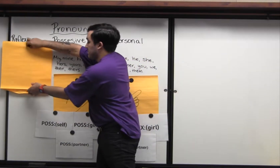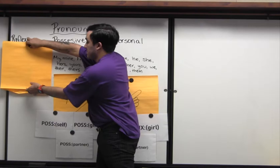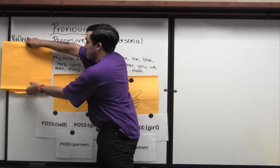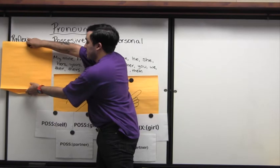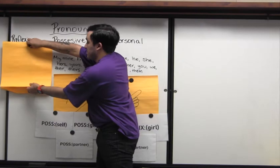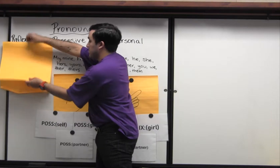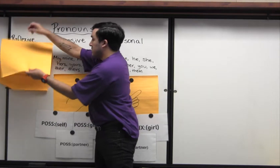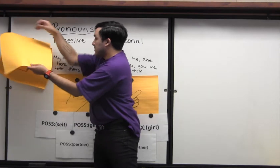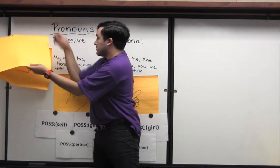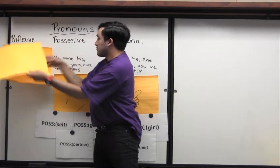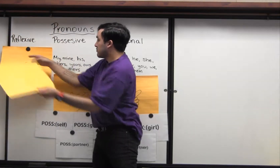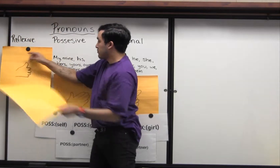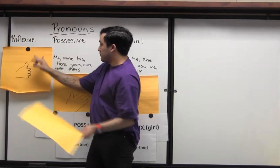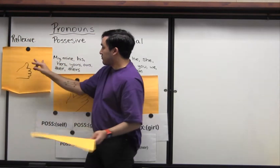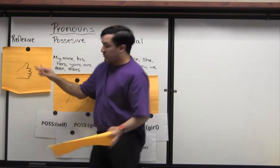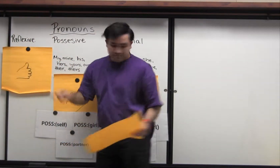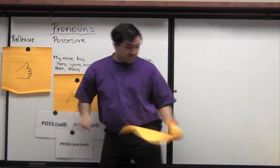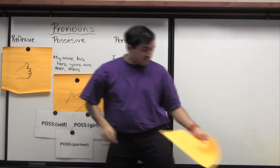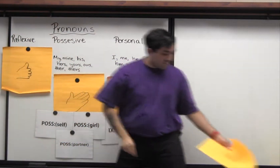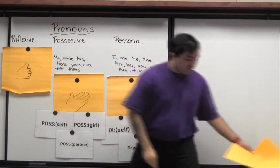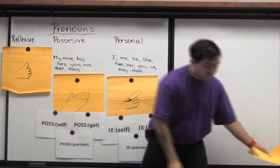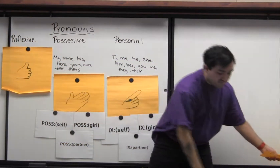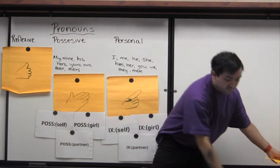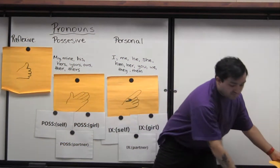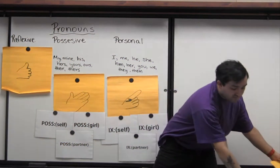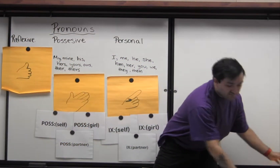reflexive pronouns is the A handshake.